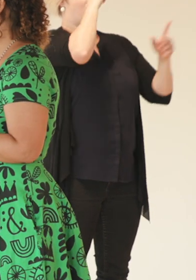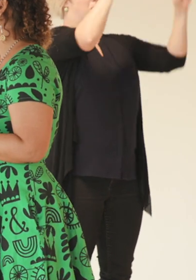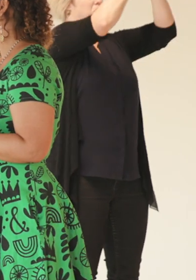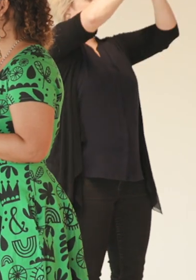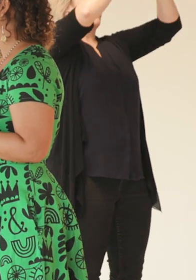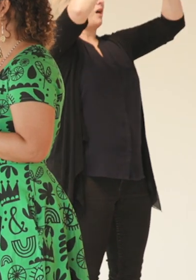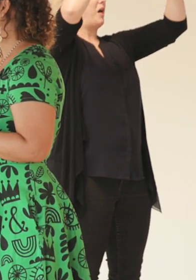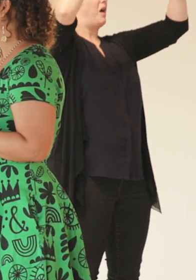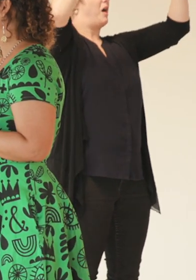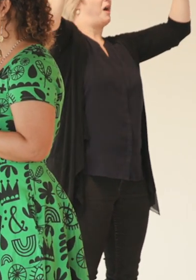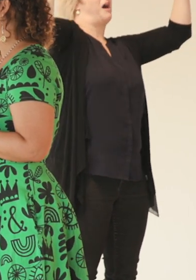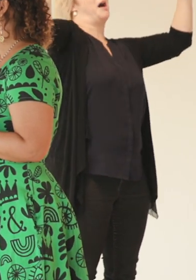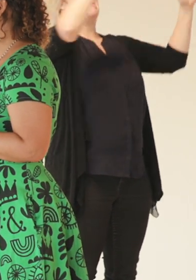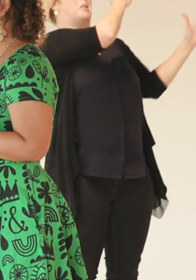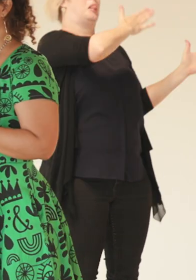now.